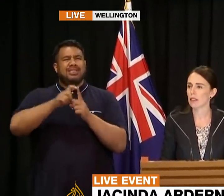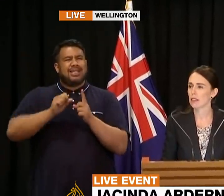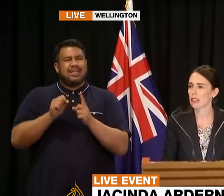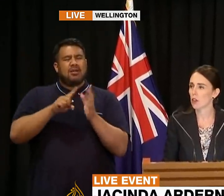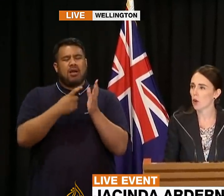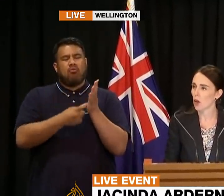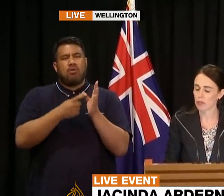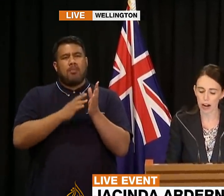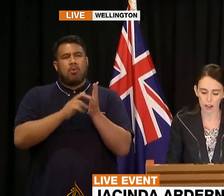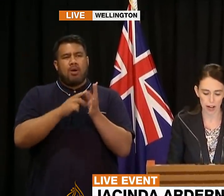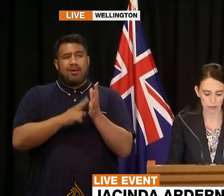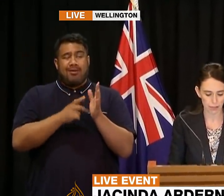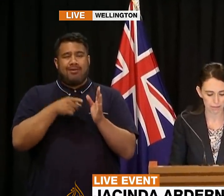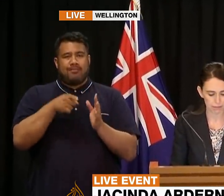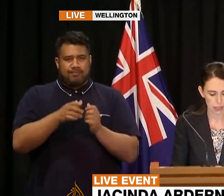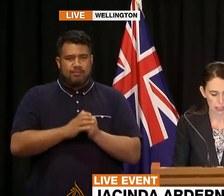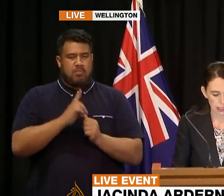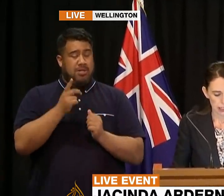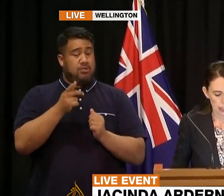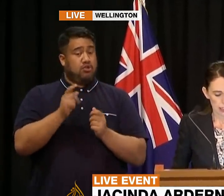however, did not go far enough.